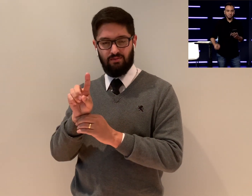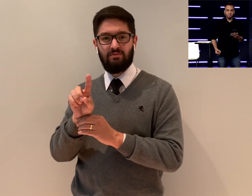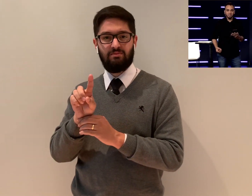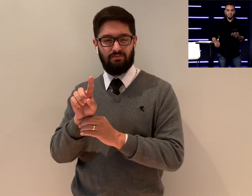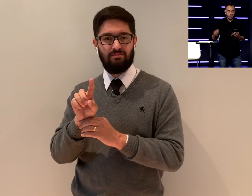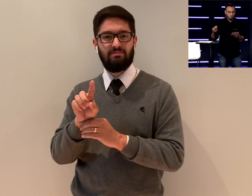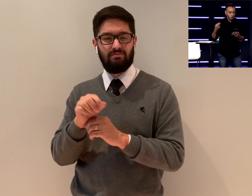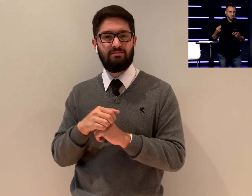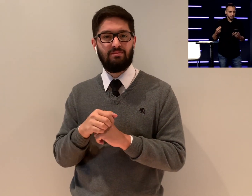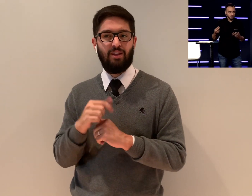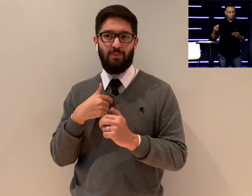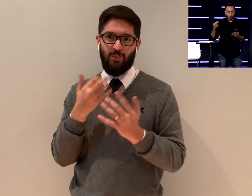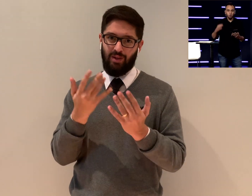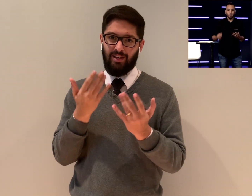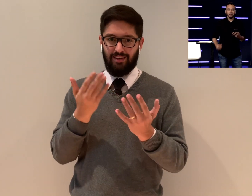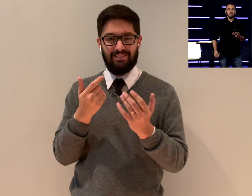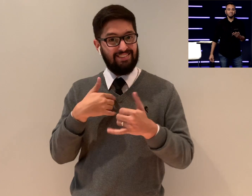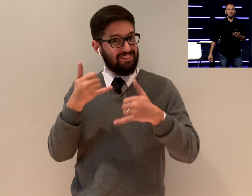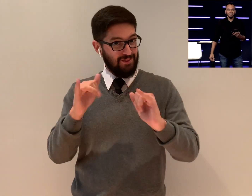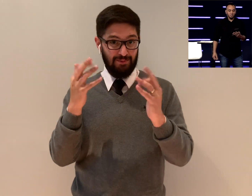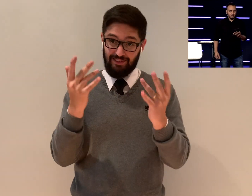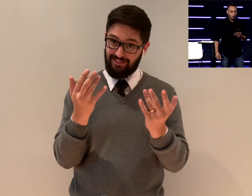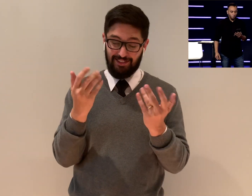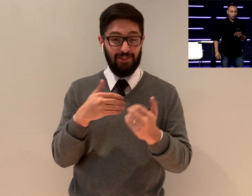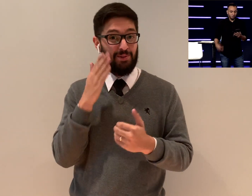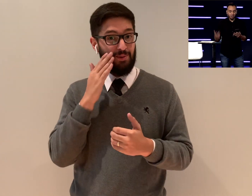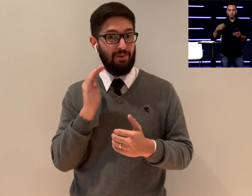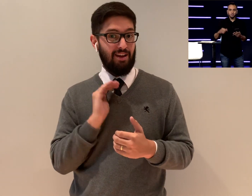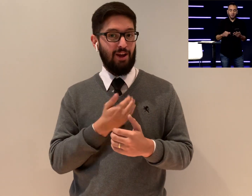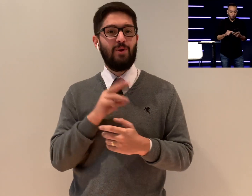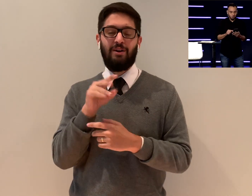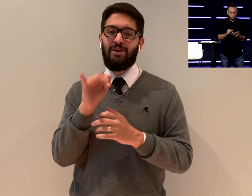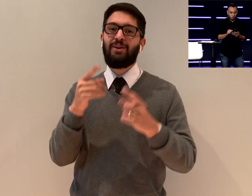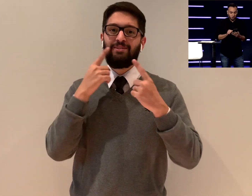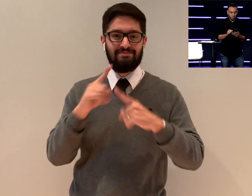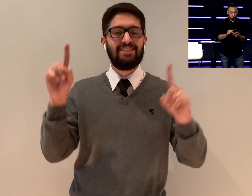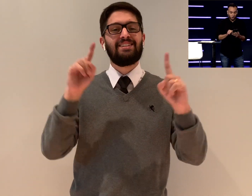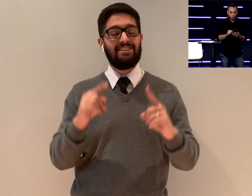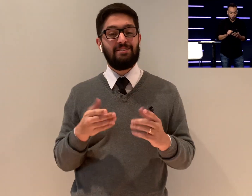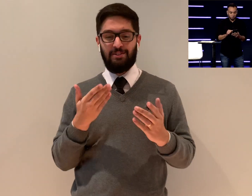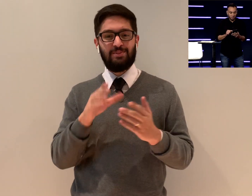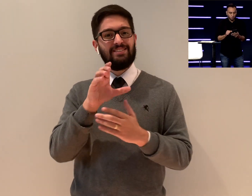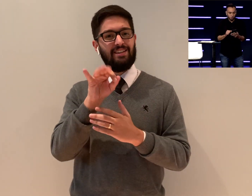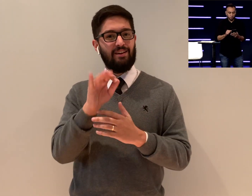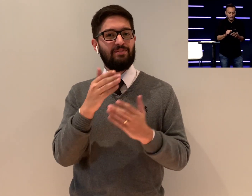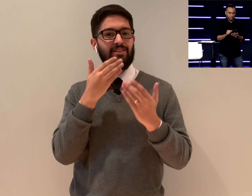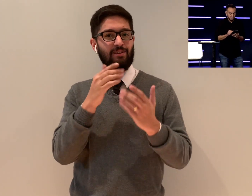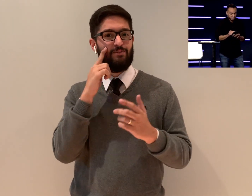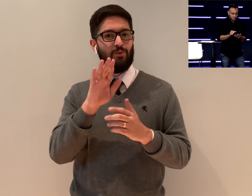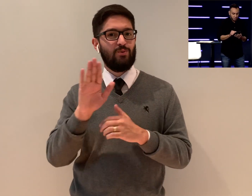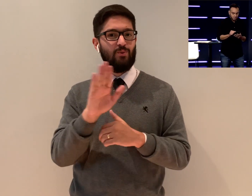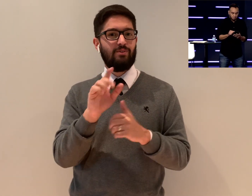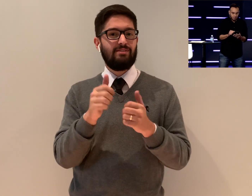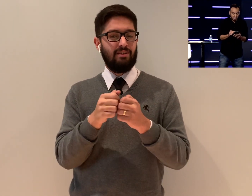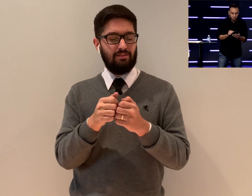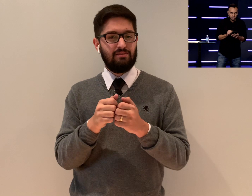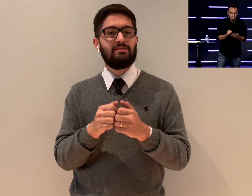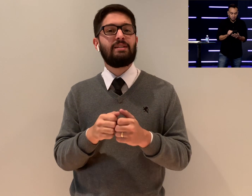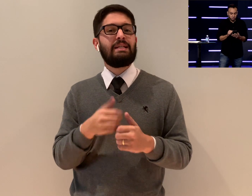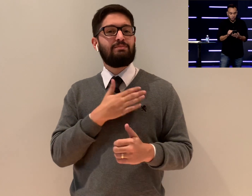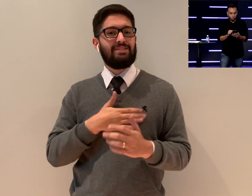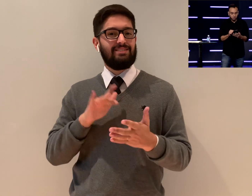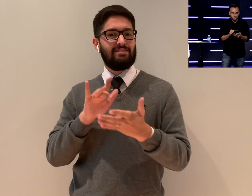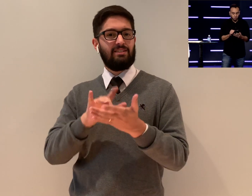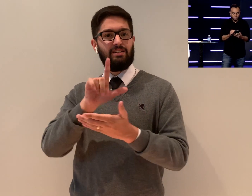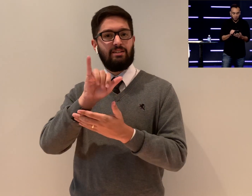3131, and I'm waiting. I'm still waiting. You know, our Wi-Fi, there you go. So here it is. Christ Fellowship, thank you for your text. Please click